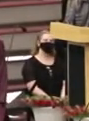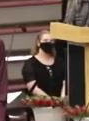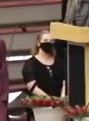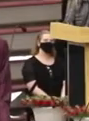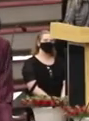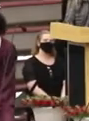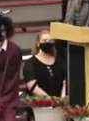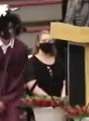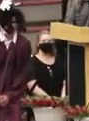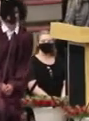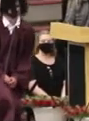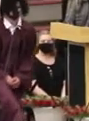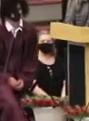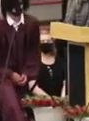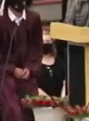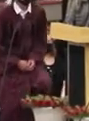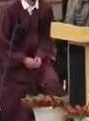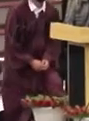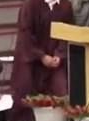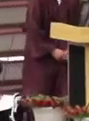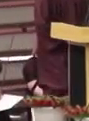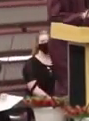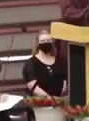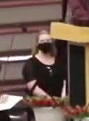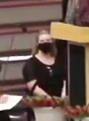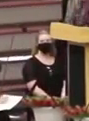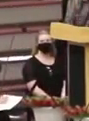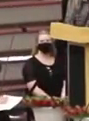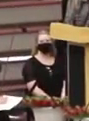Isaiah Vincent Cruz.